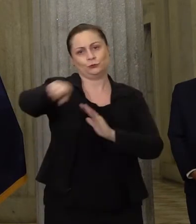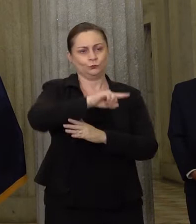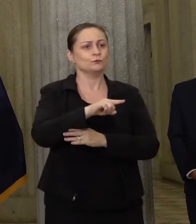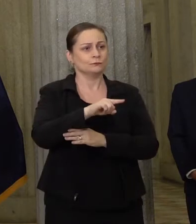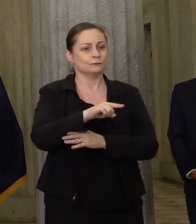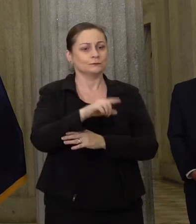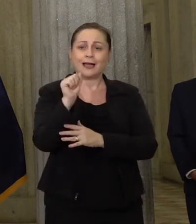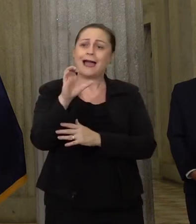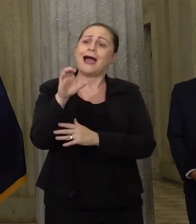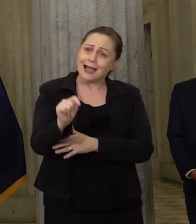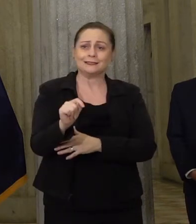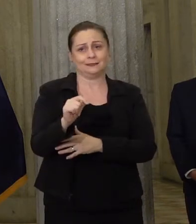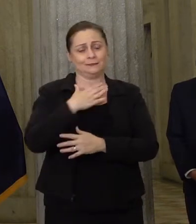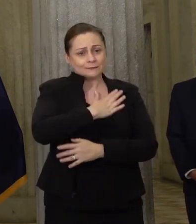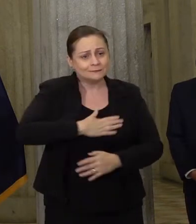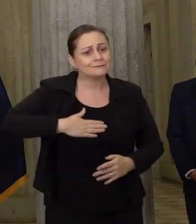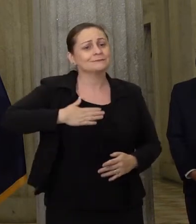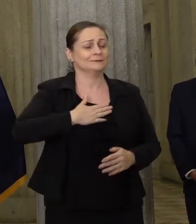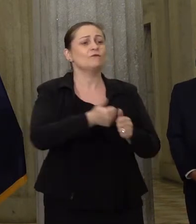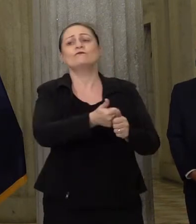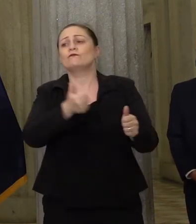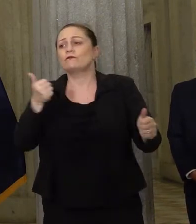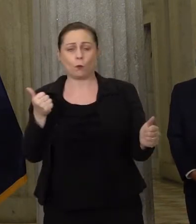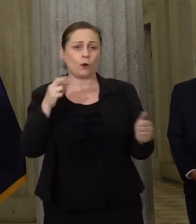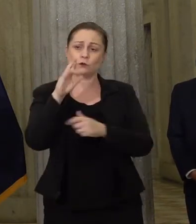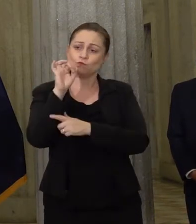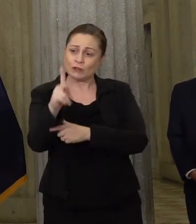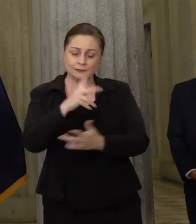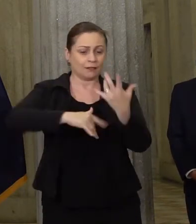we don't avoid these risky social activities, if we